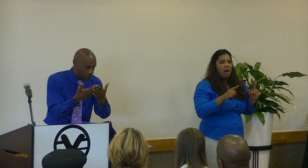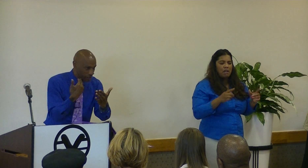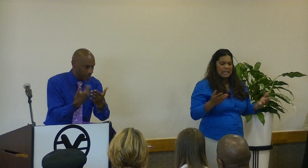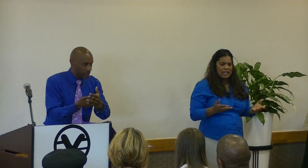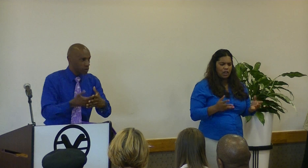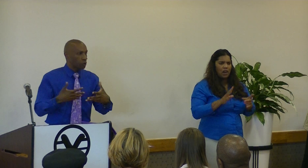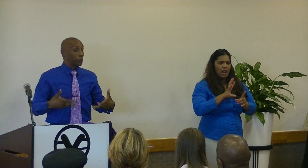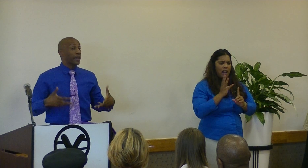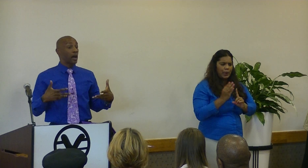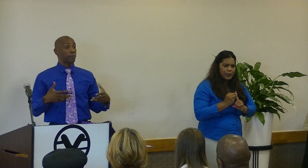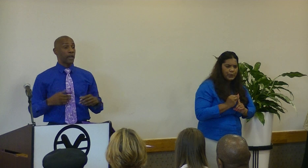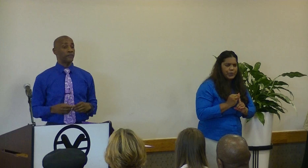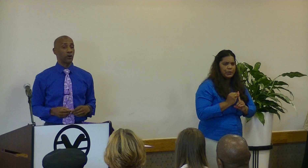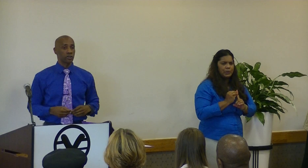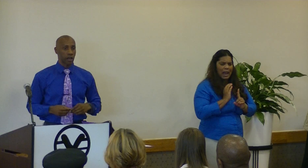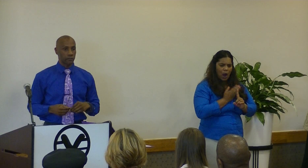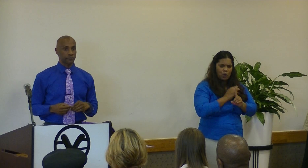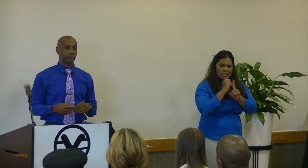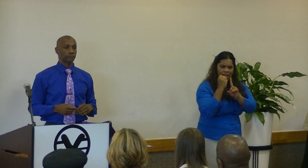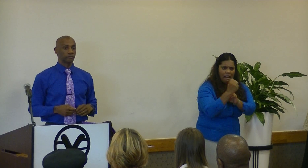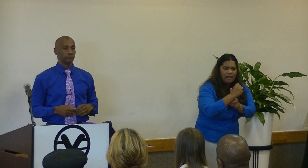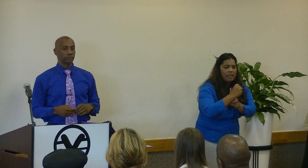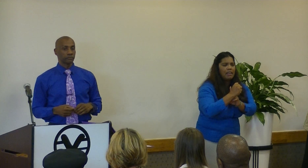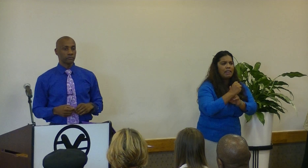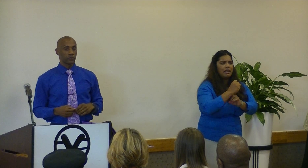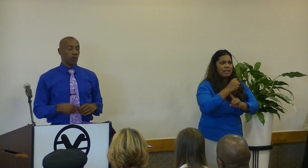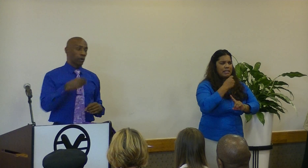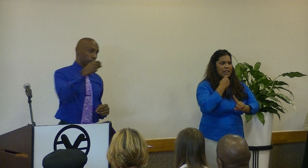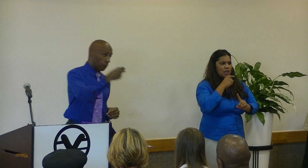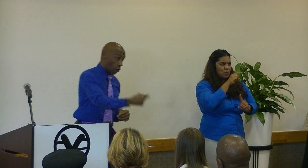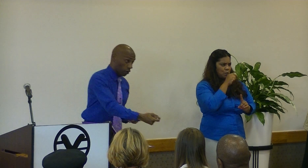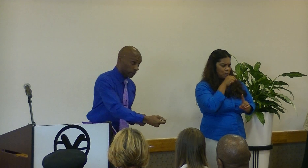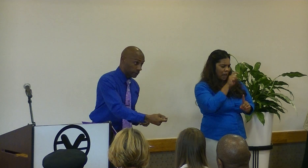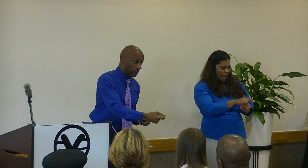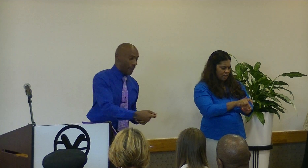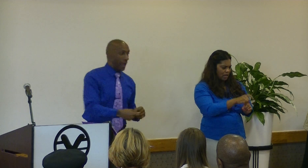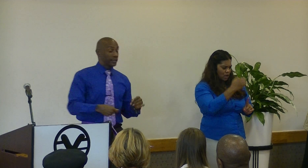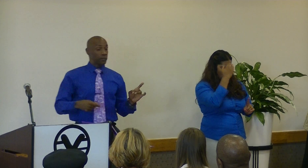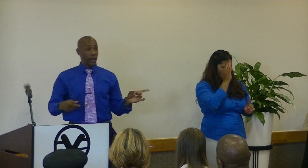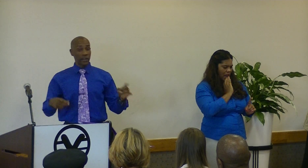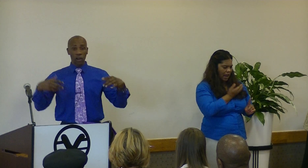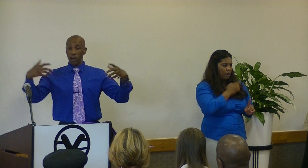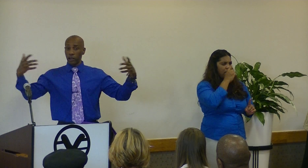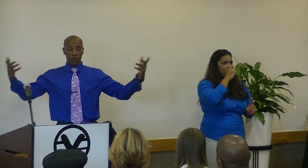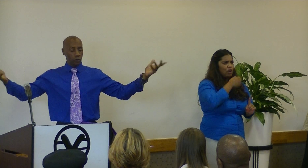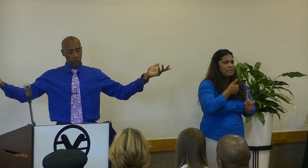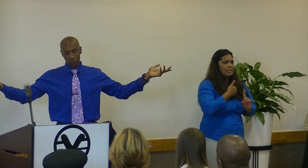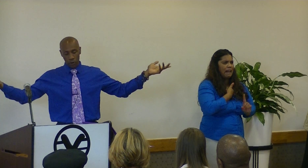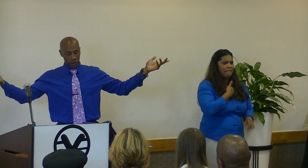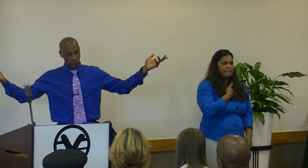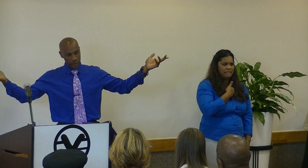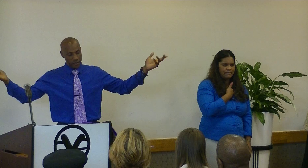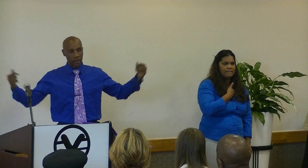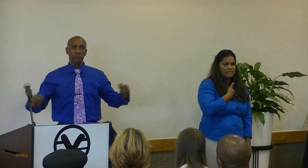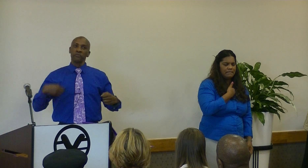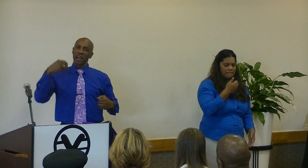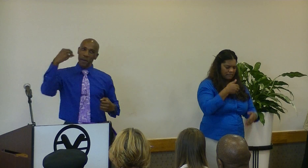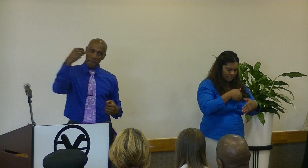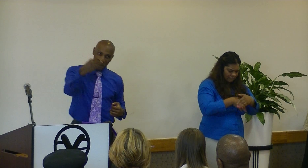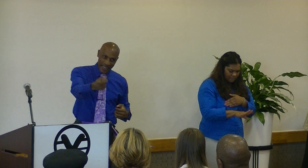that teaches us to pick up a false self. We're born, and depending on who you're born